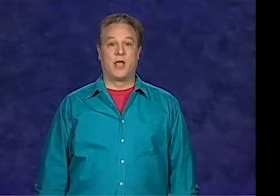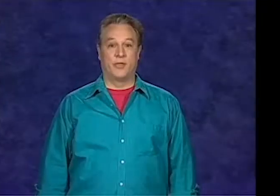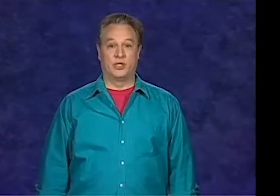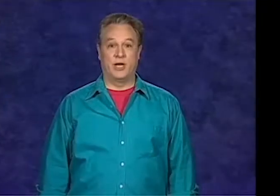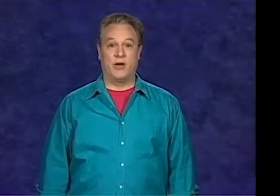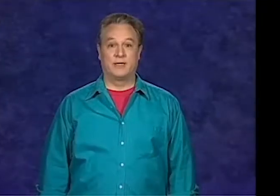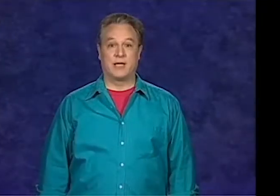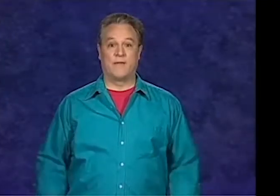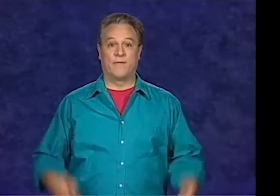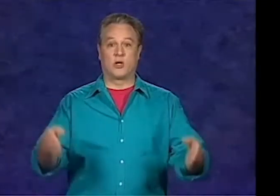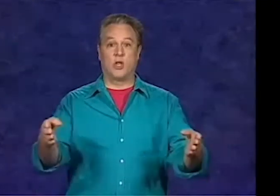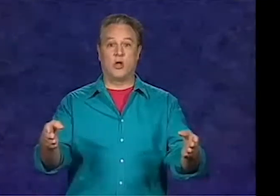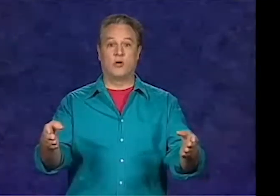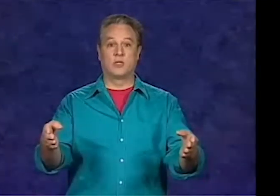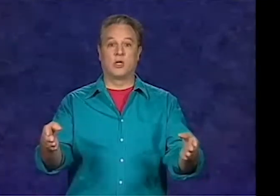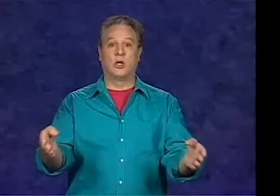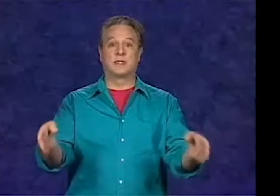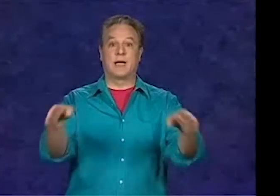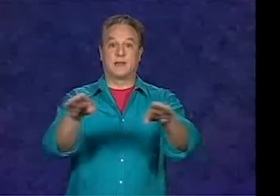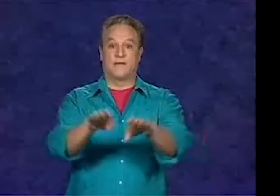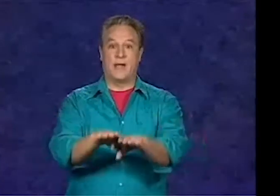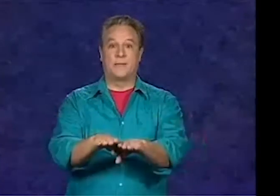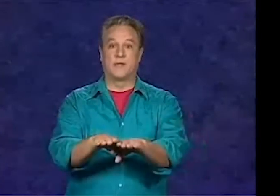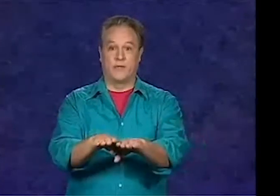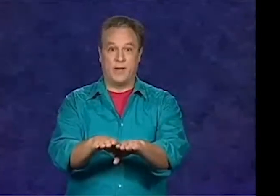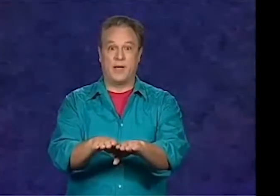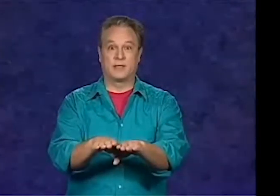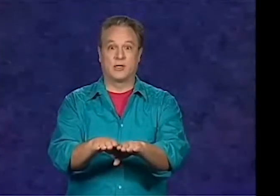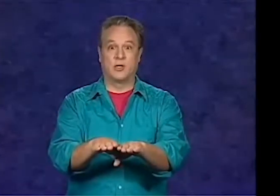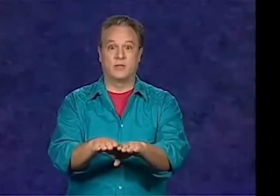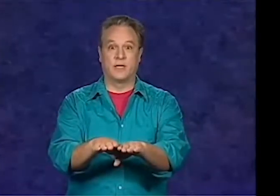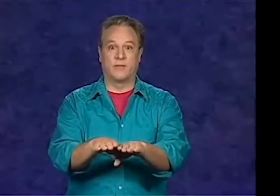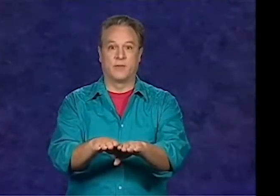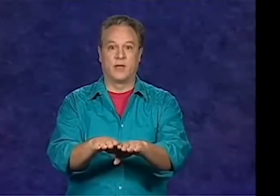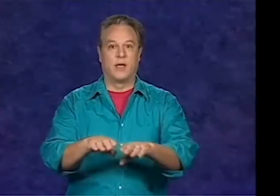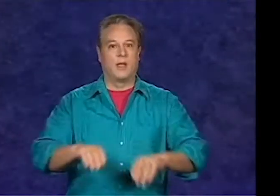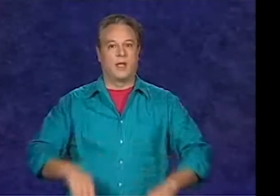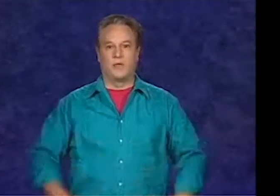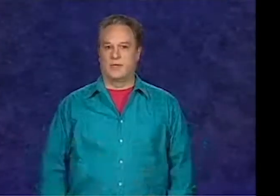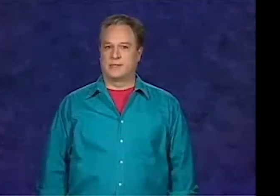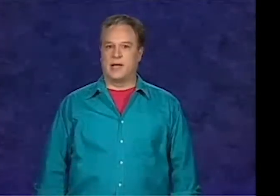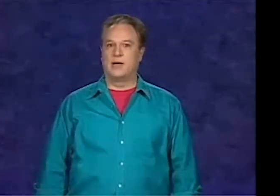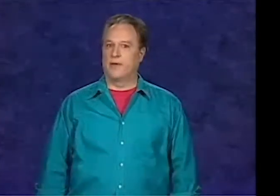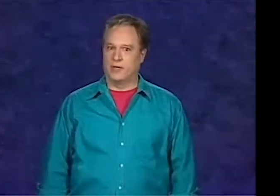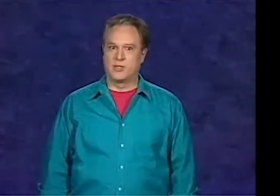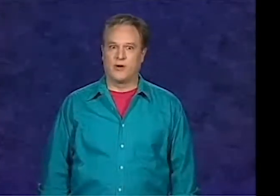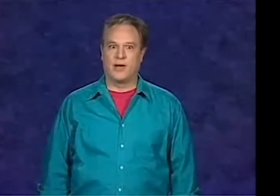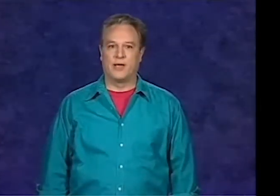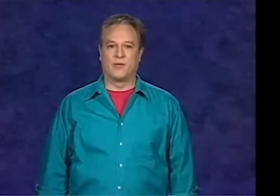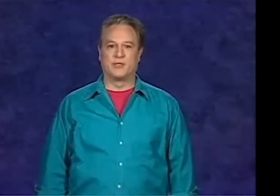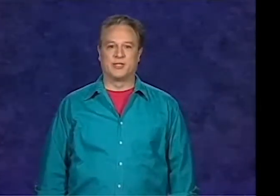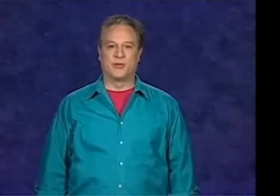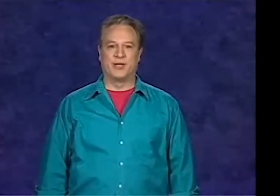The generic sign for close looks like the flaps of a box are closing. This sign varies greatly with the